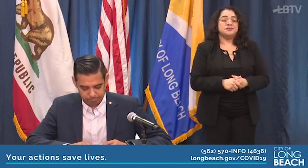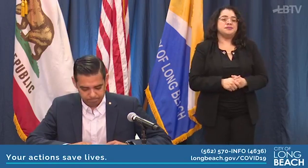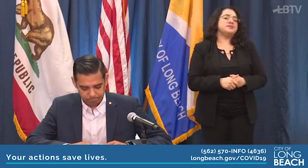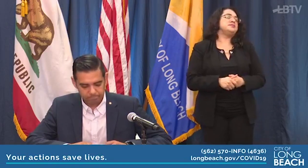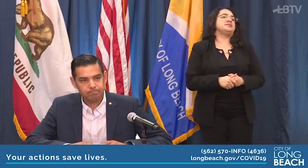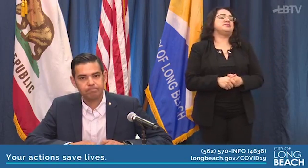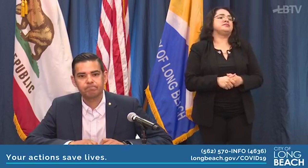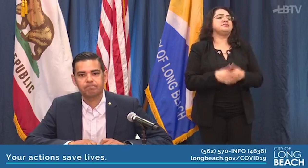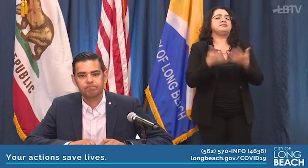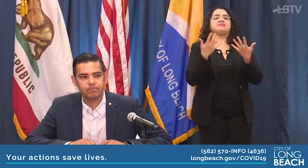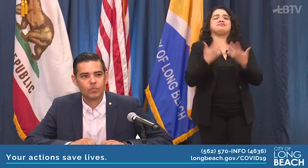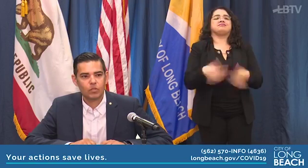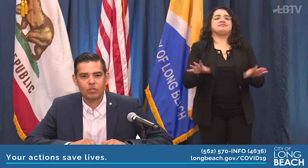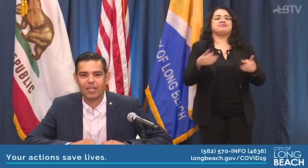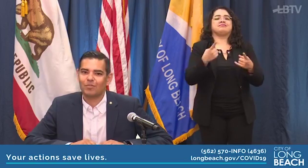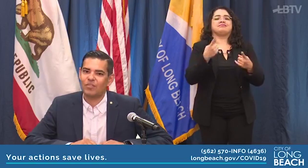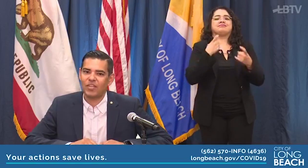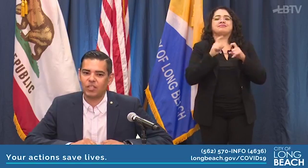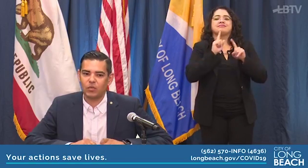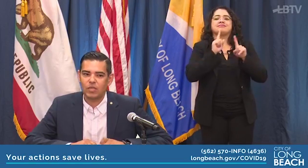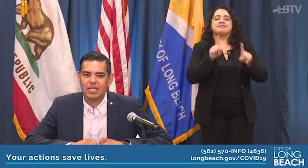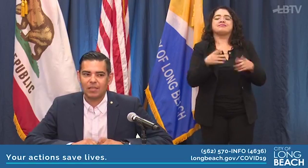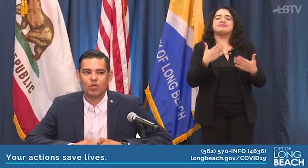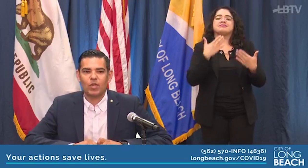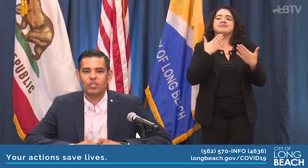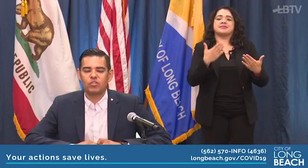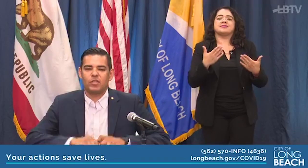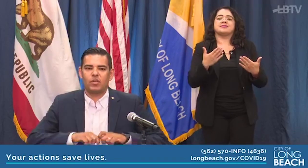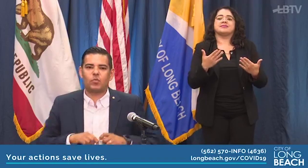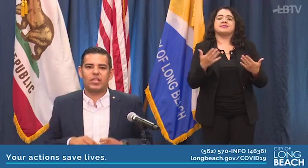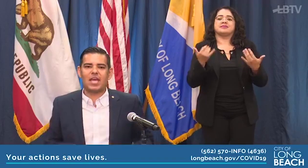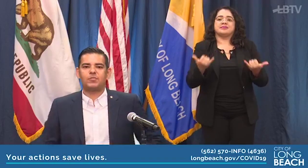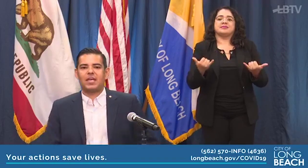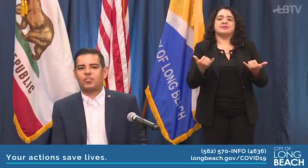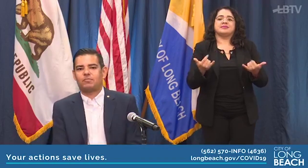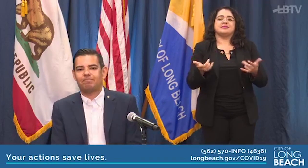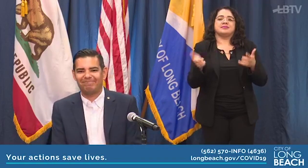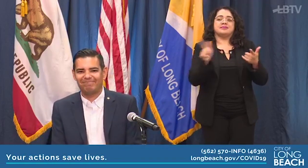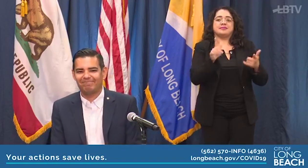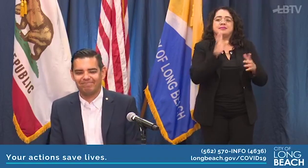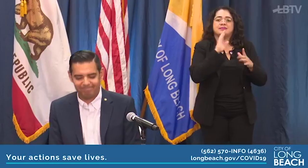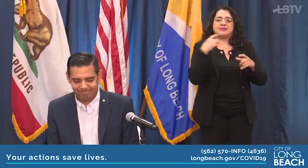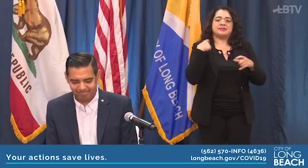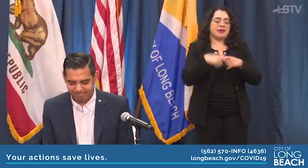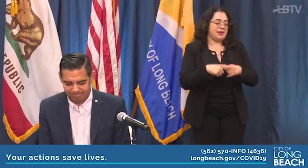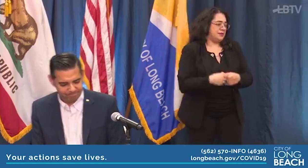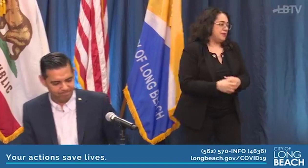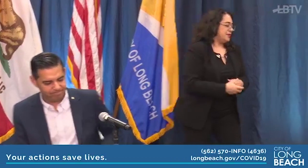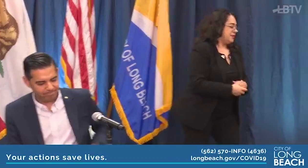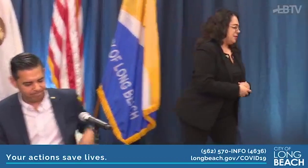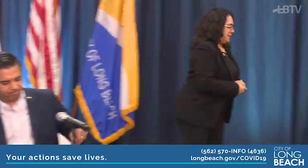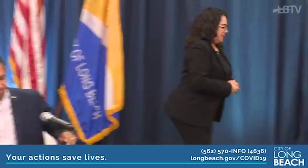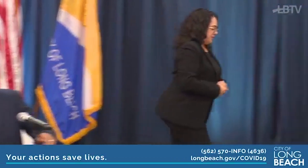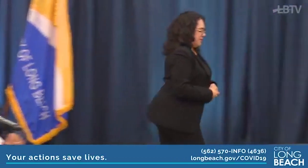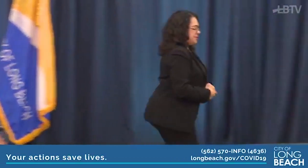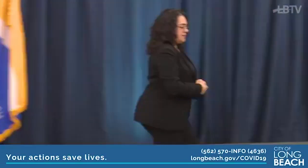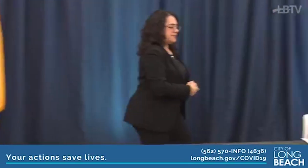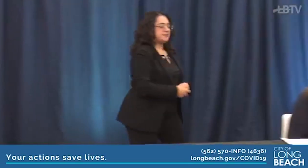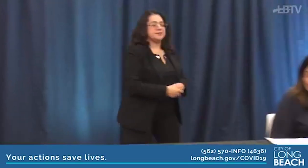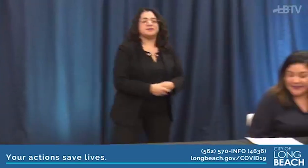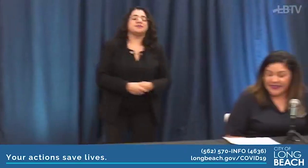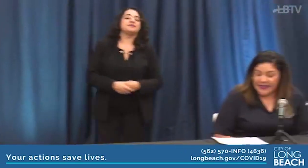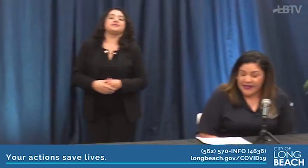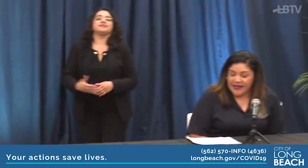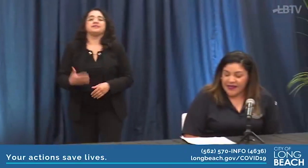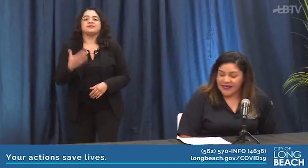That concludes our questions for today. Okay, thank you. Let me go ahead and do the recap in Spanish. Muchas gracias, alcalde